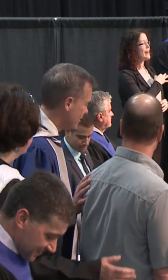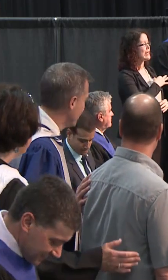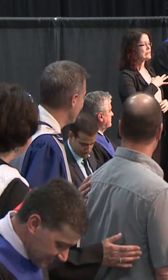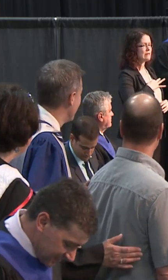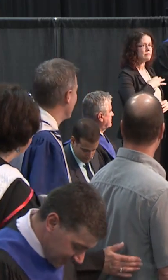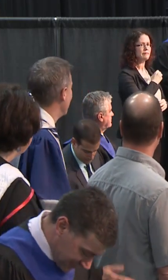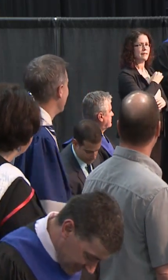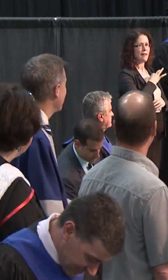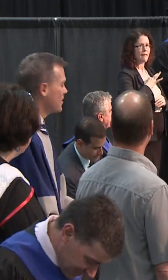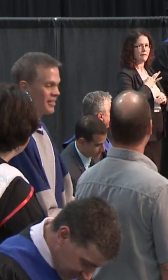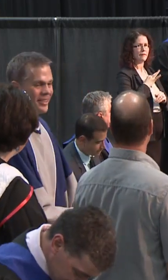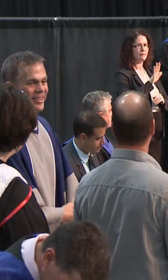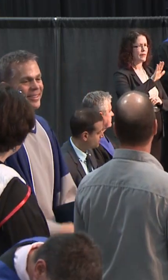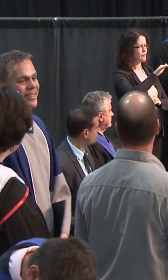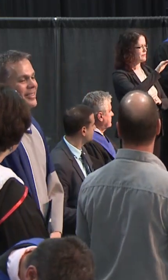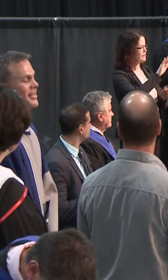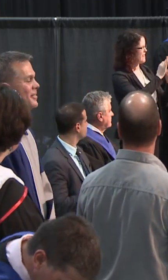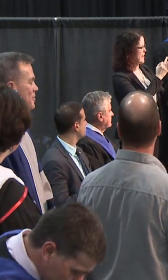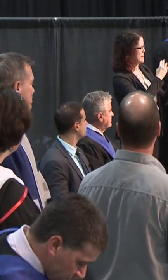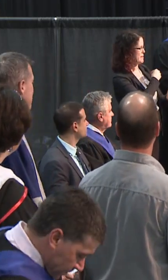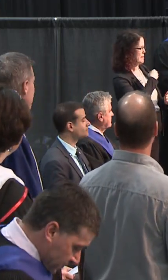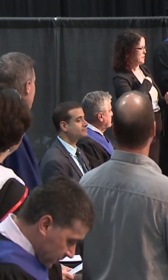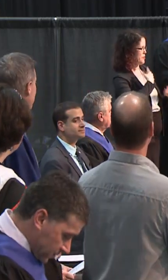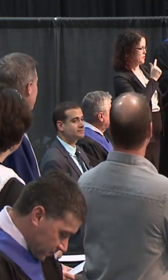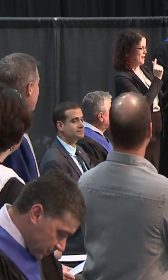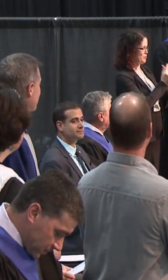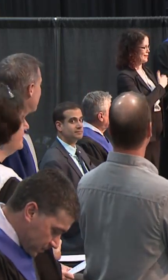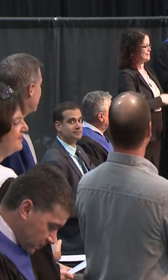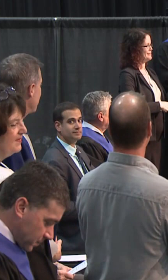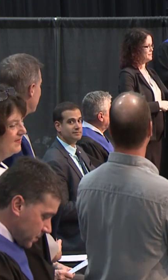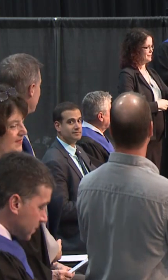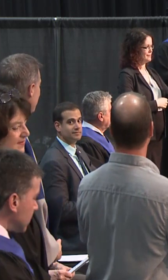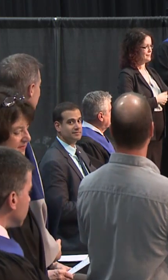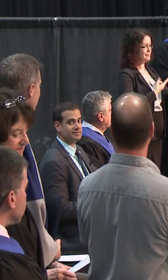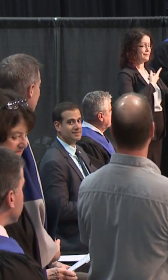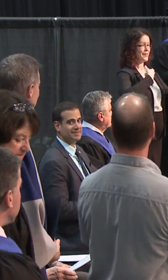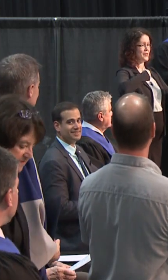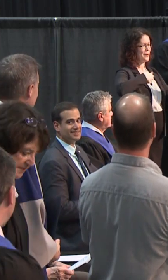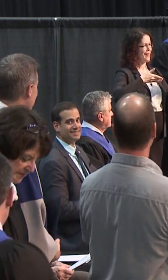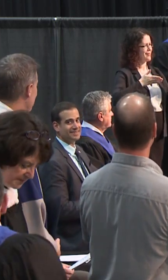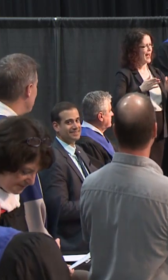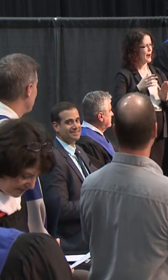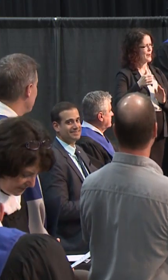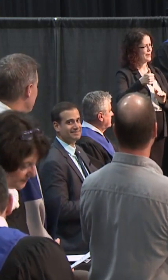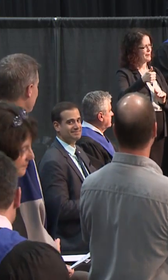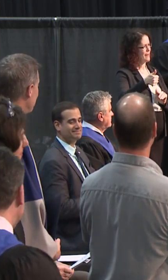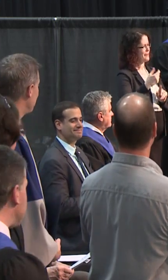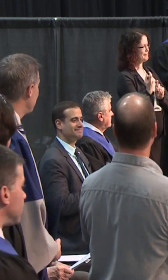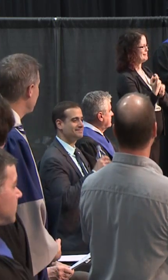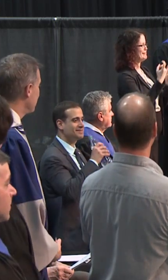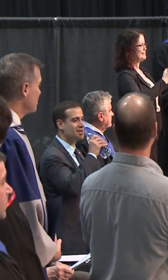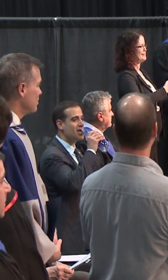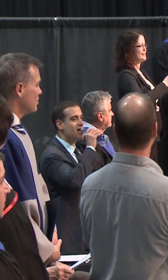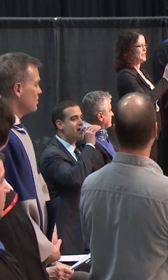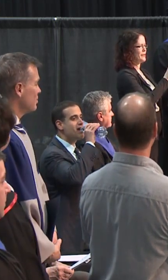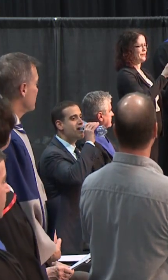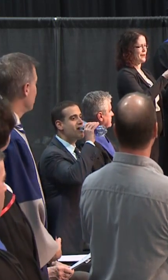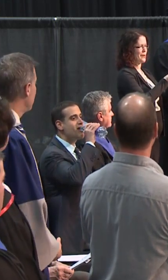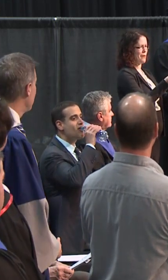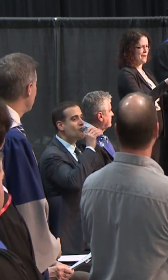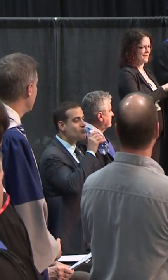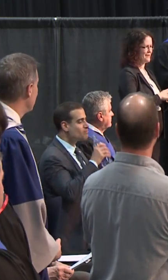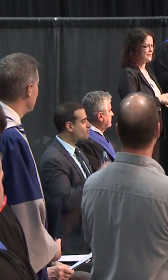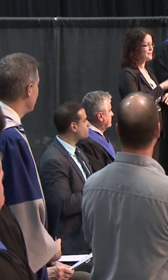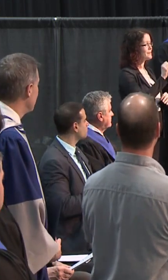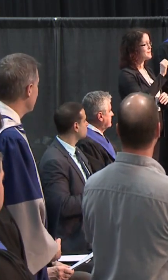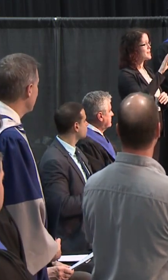family member graduating, we offer them the opportunity to participate in the ceremony and present the credential.